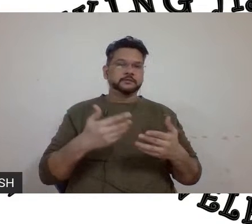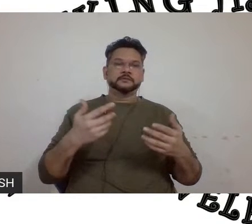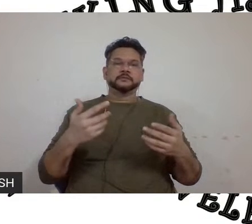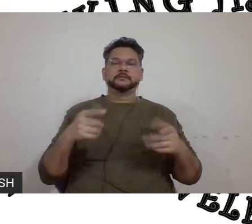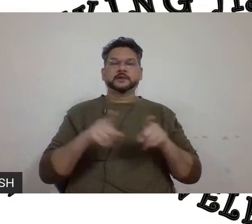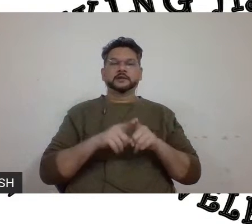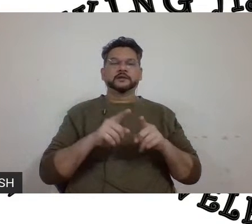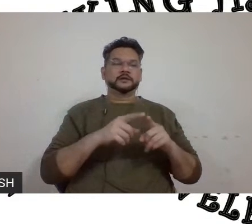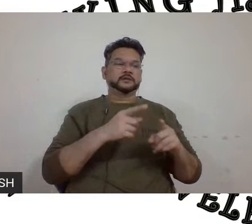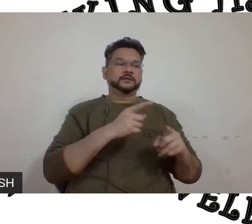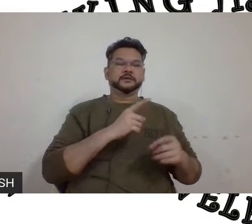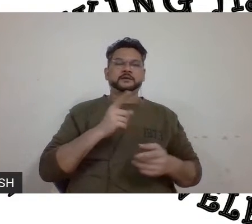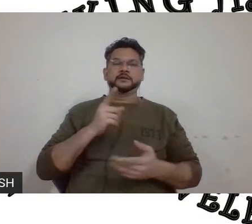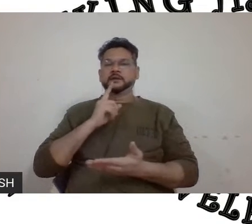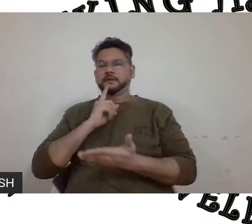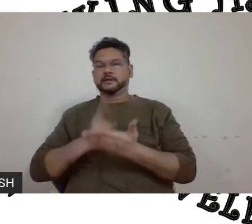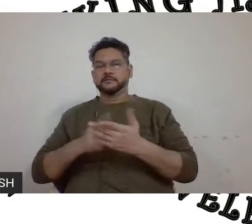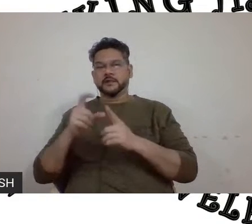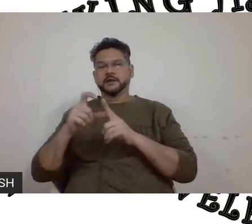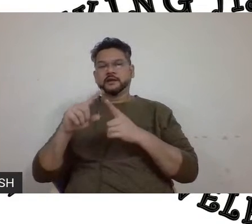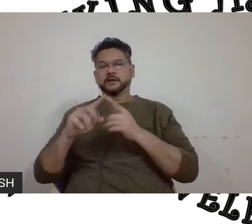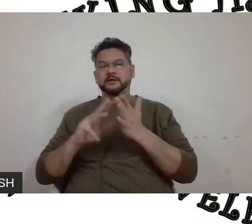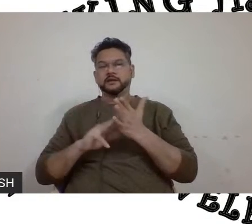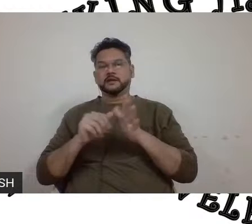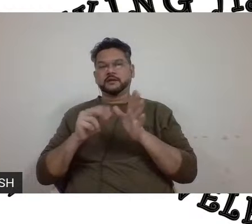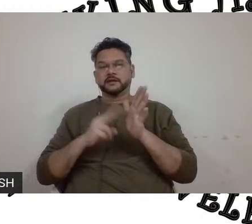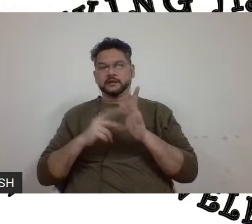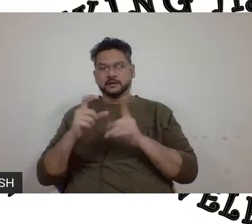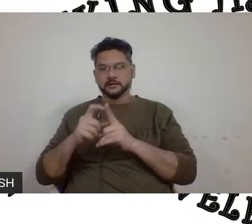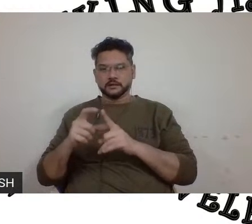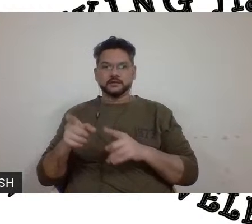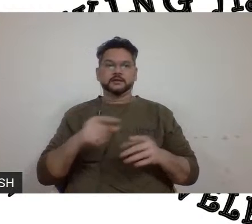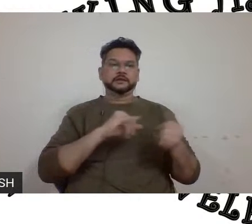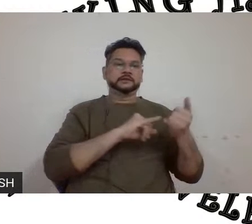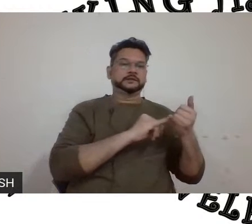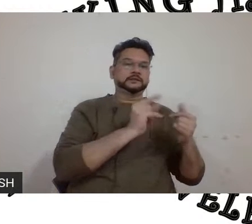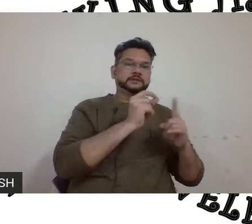supply of the job opportunities to the person with disabilities.